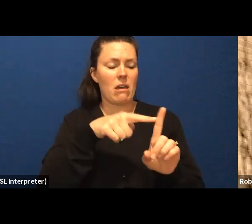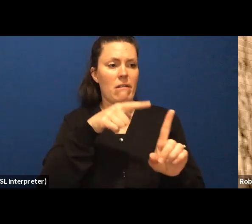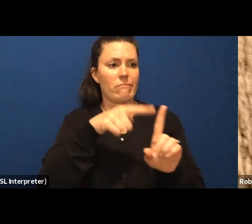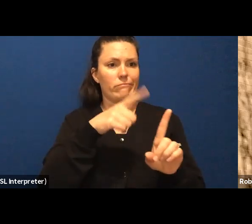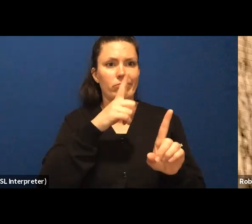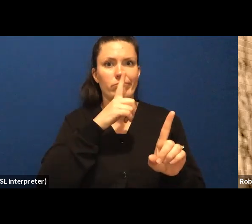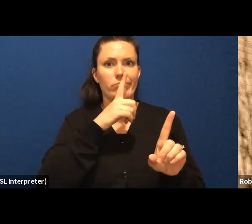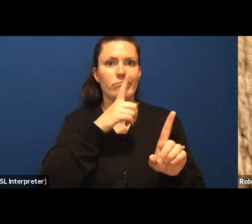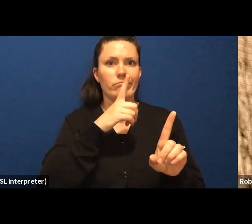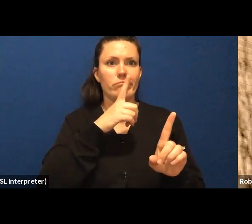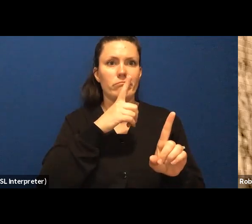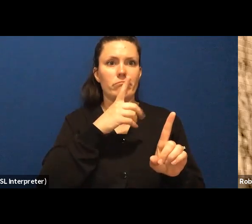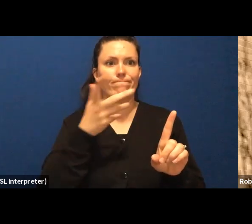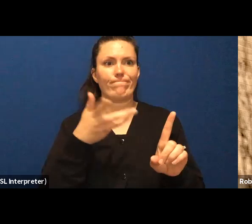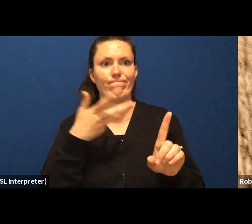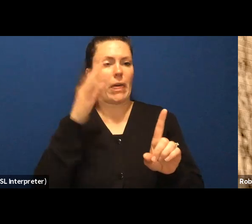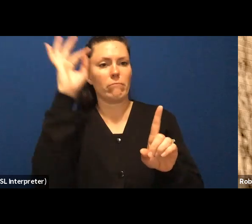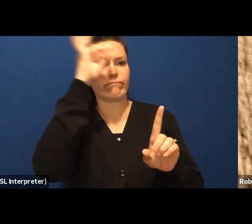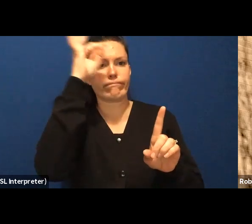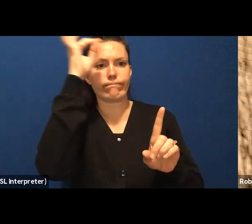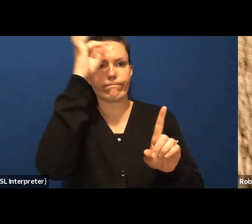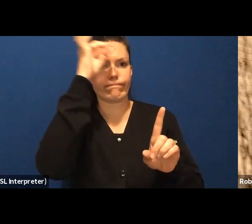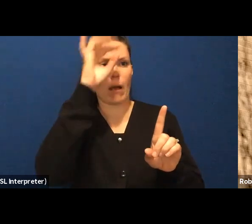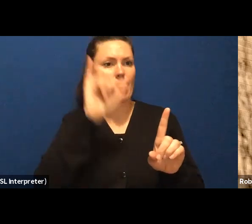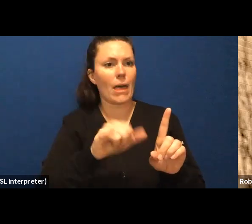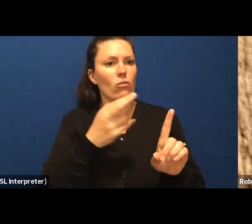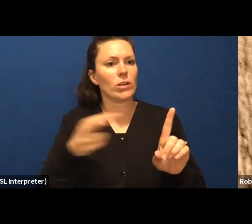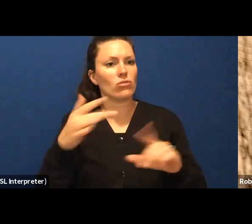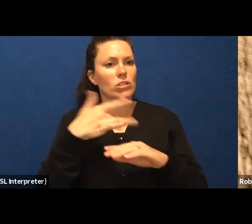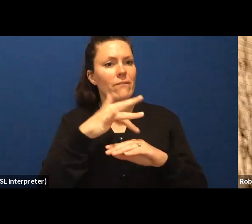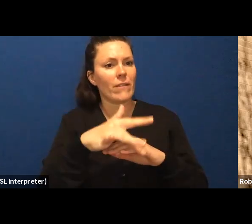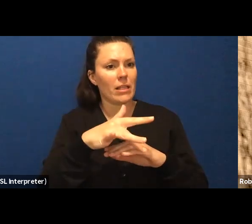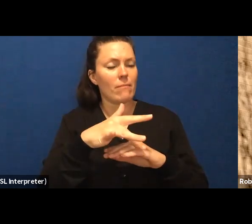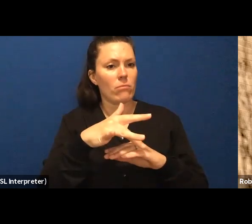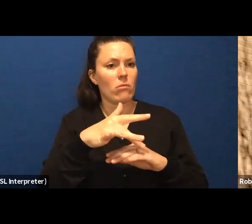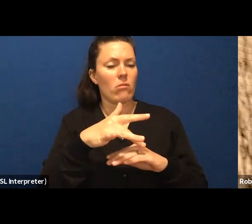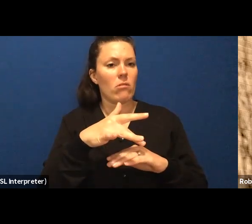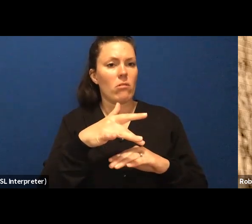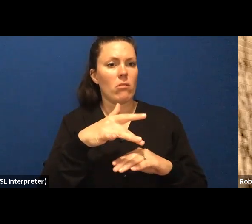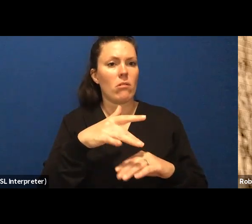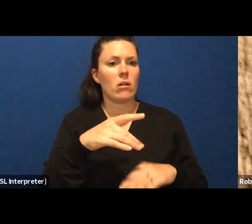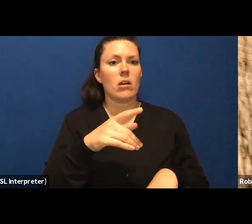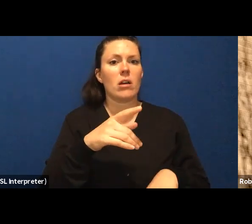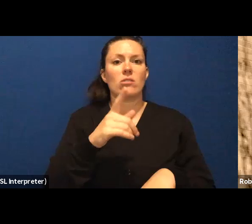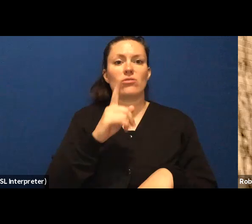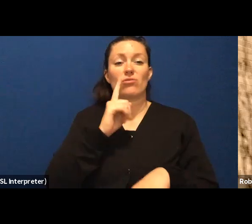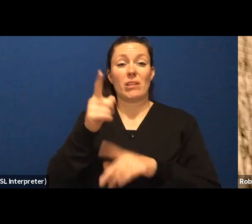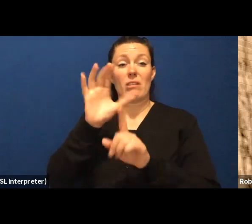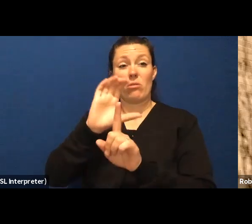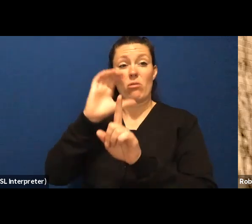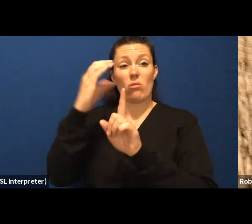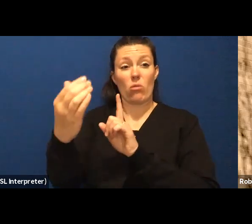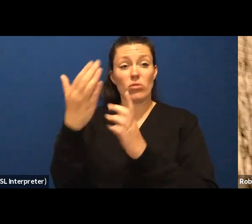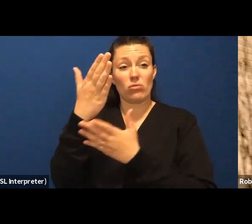specific resource centers within their community. The cultural side of it is